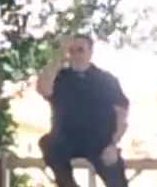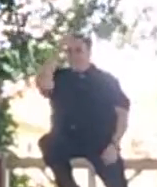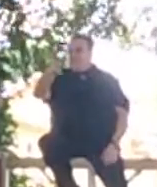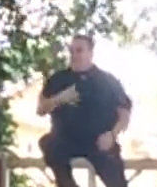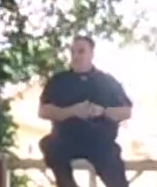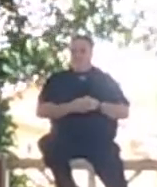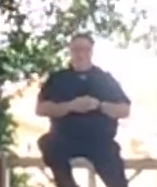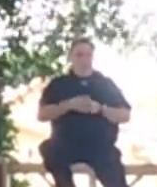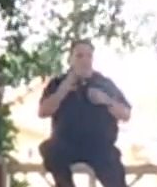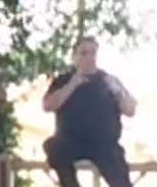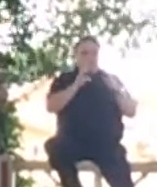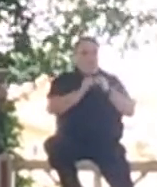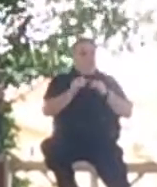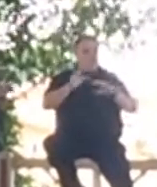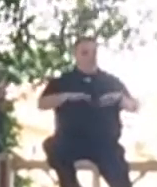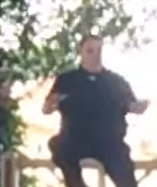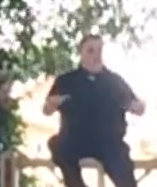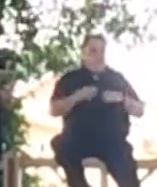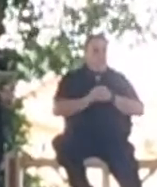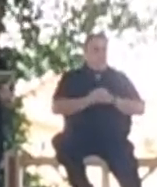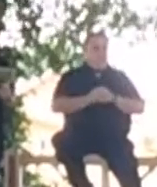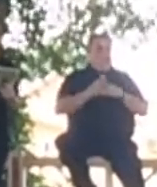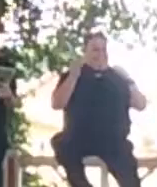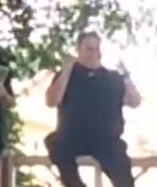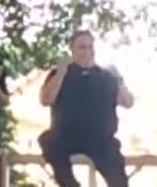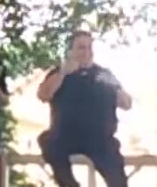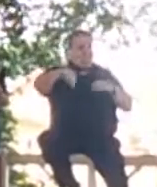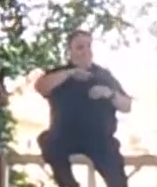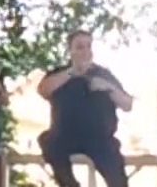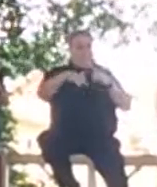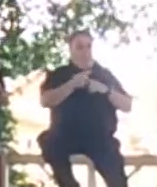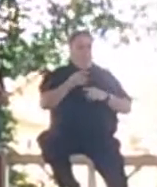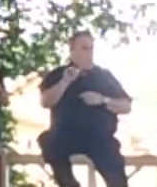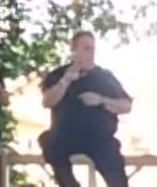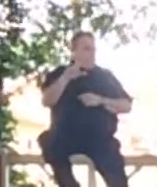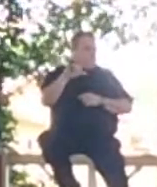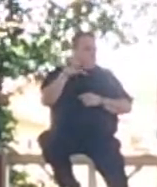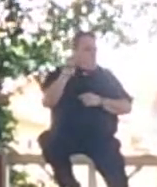grandparents, talk to your children. Teach them about racism,